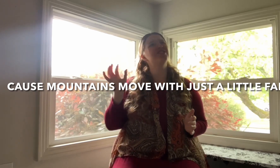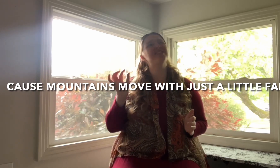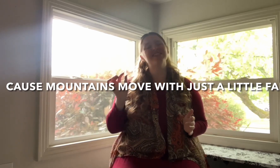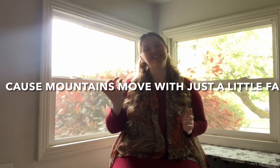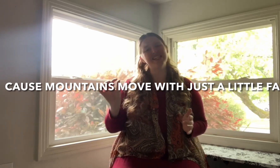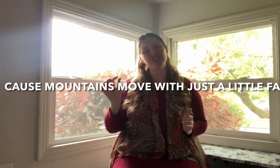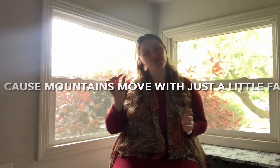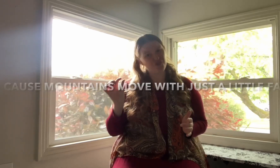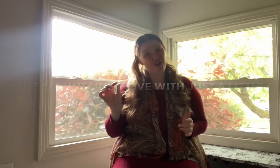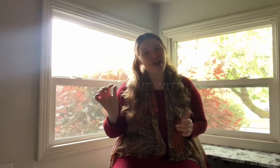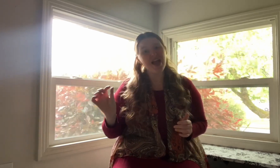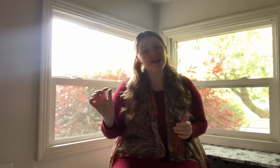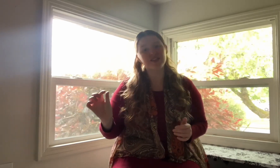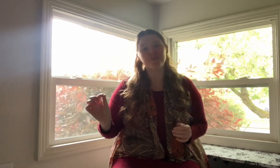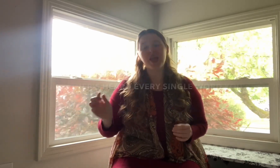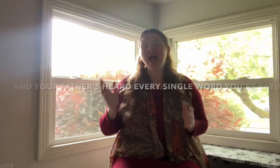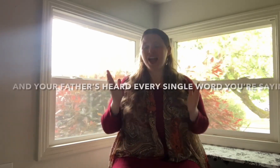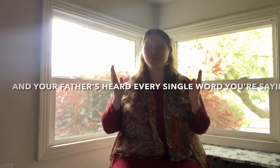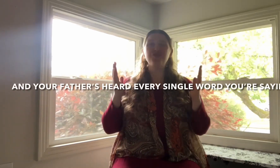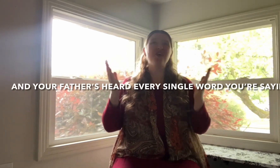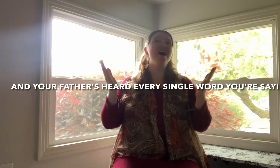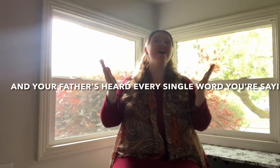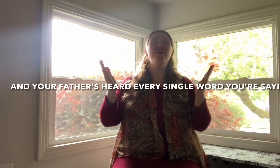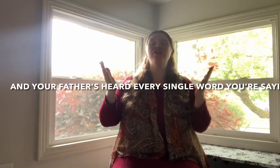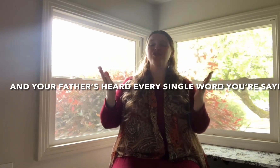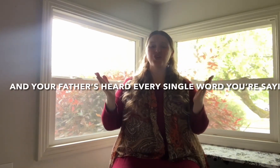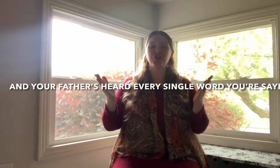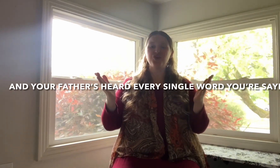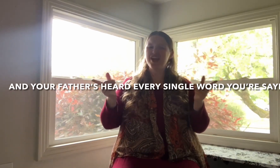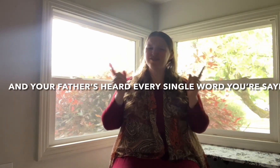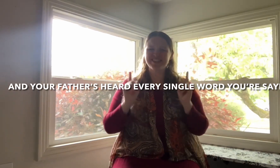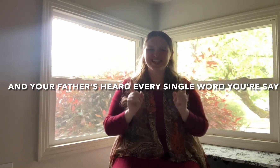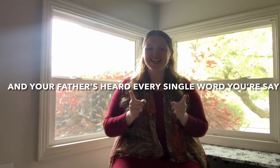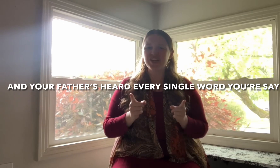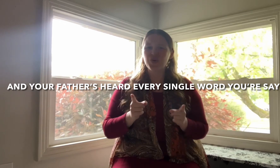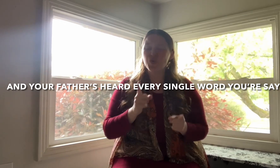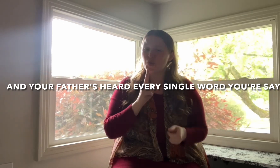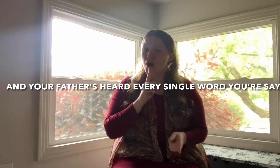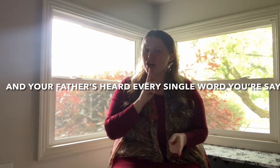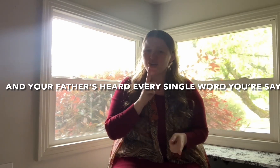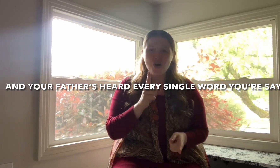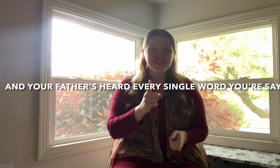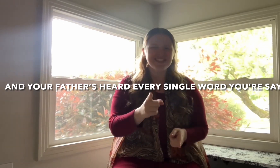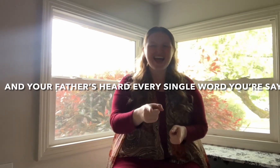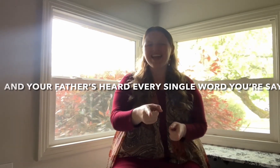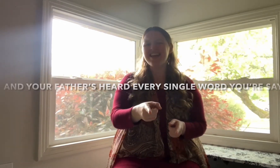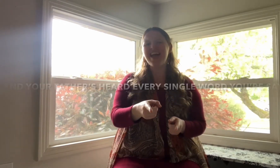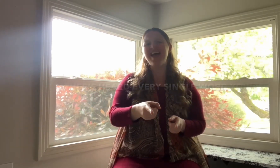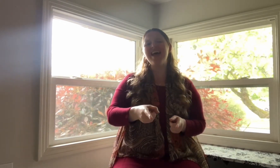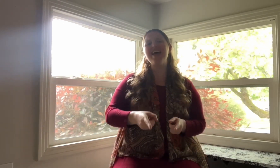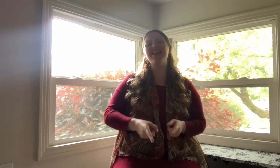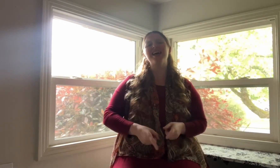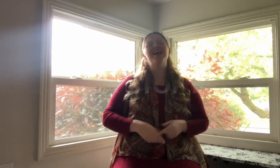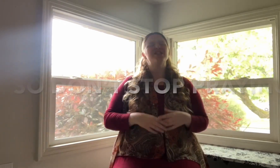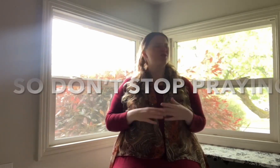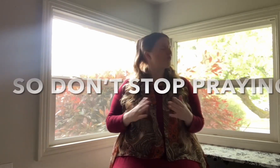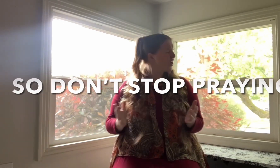a little faith. And your Father's heard every single word you're saying. So